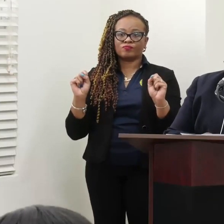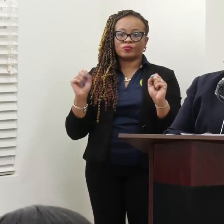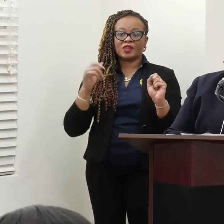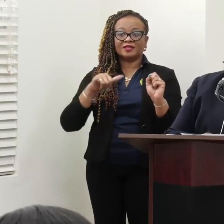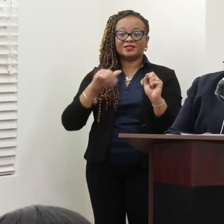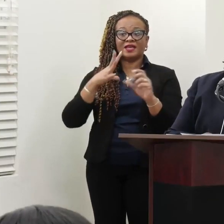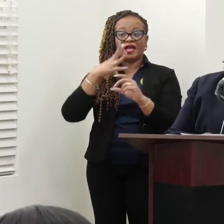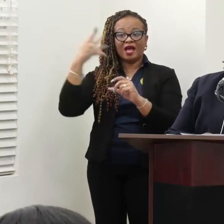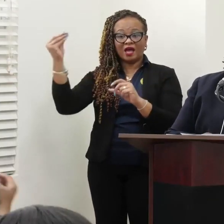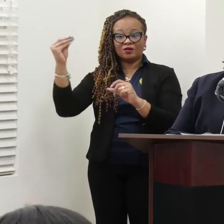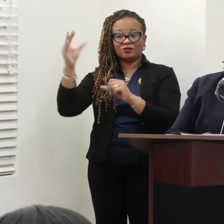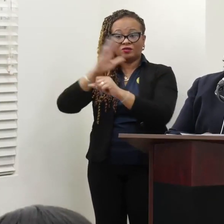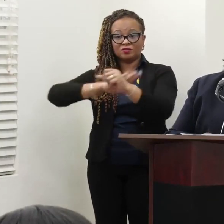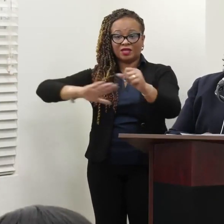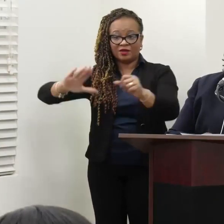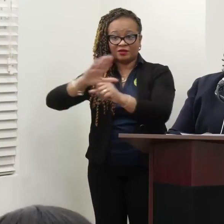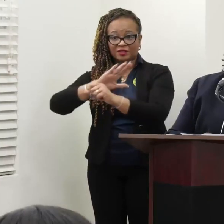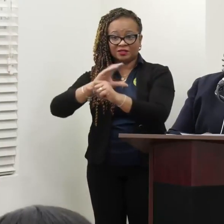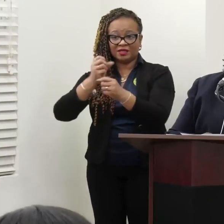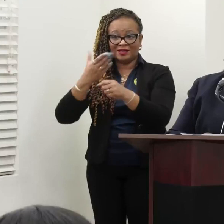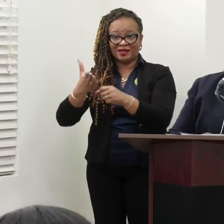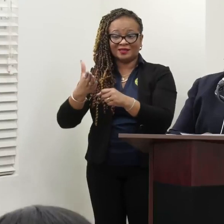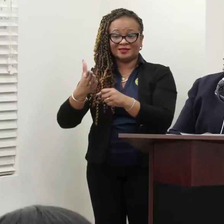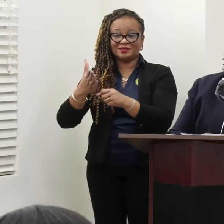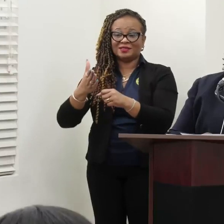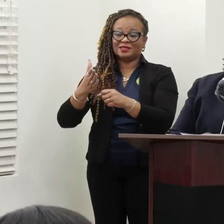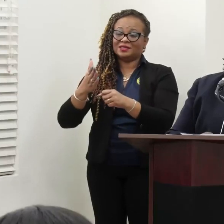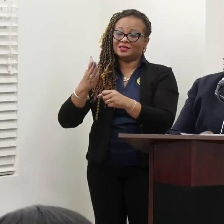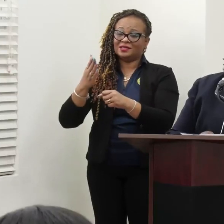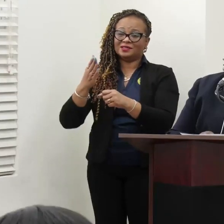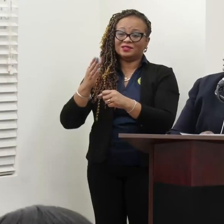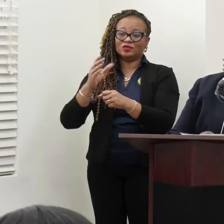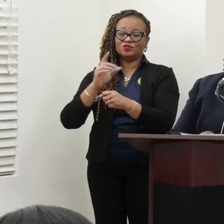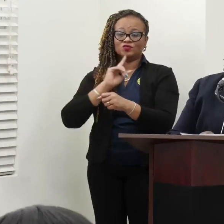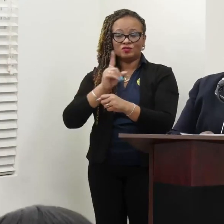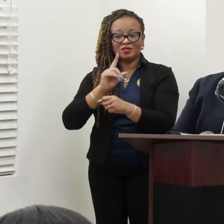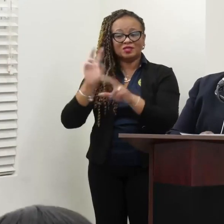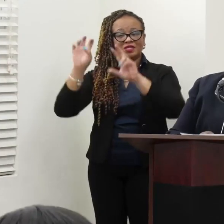Stay away from these areas unless it's an absolute emergency.